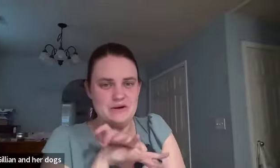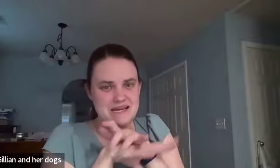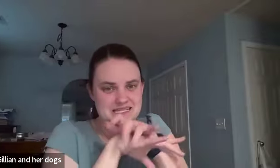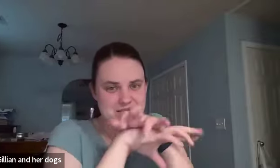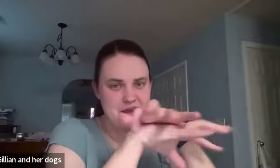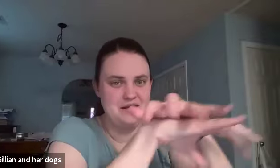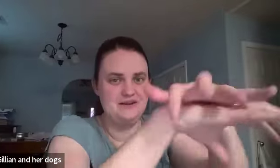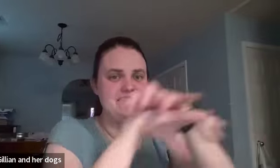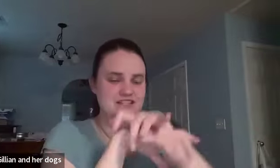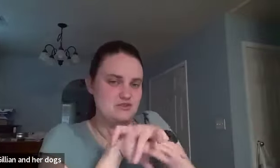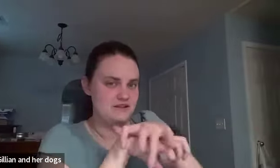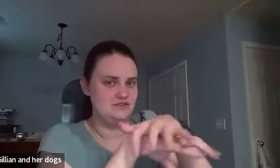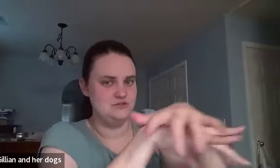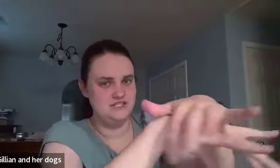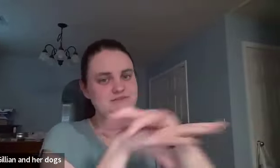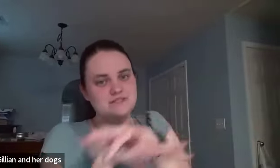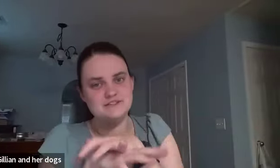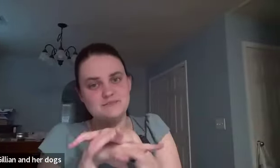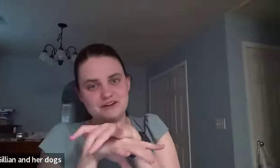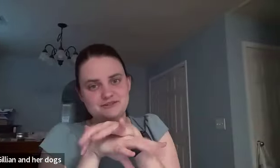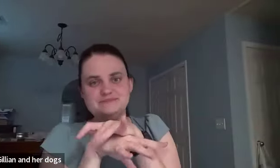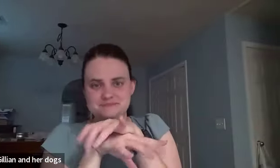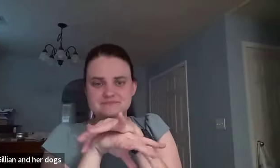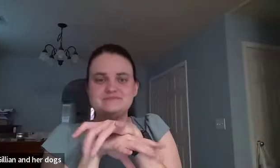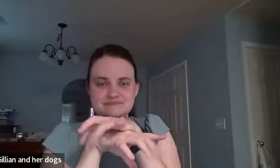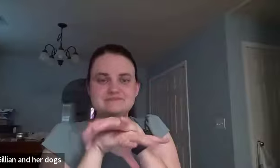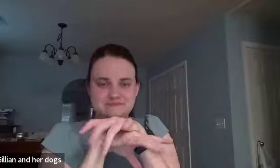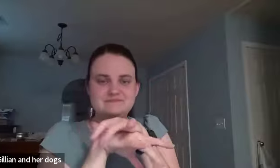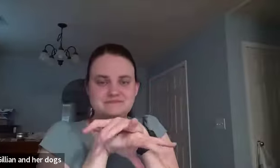Or spider, like it's crawling towards you. So spider.